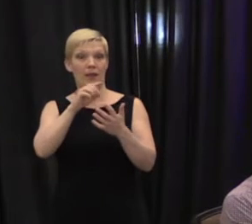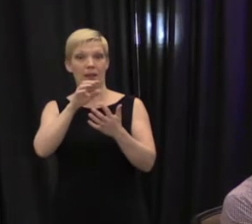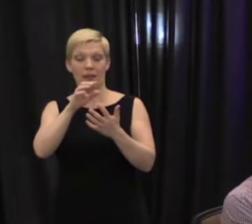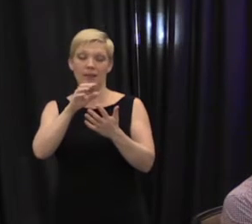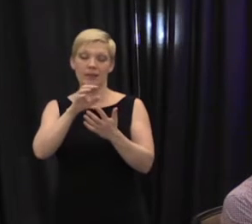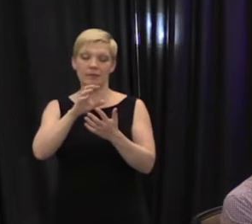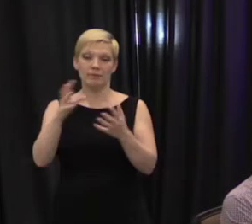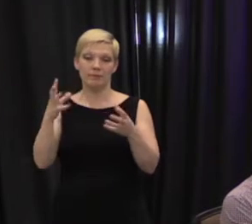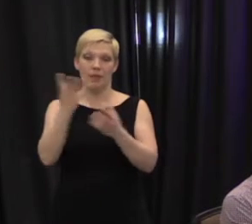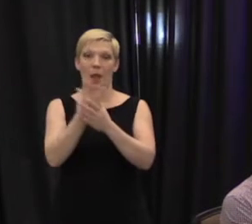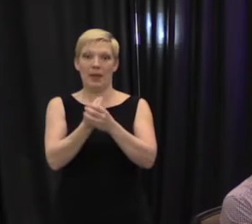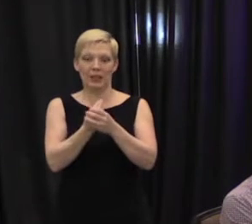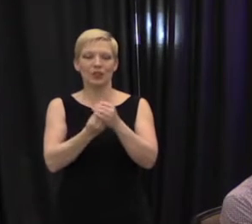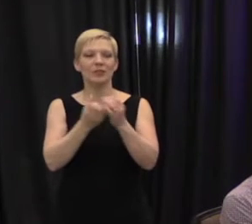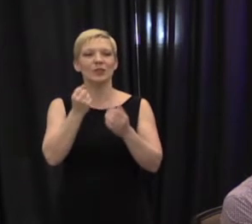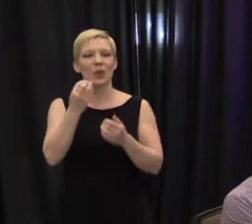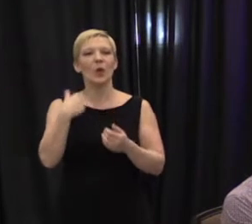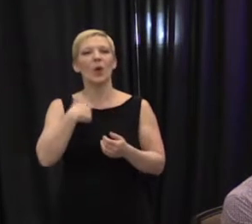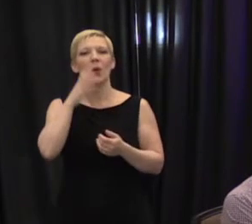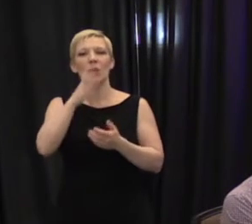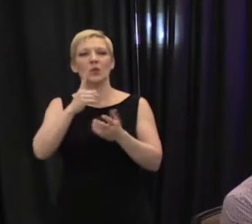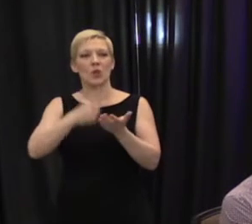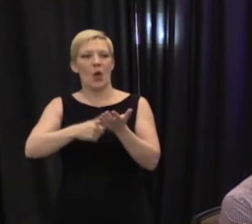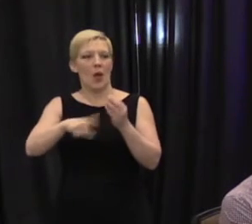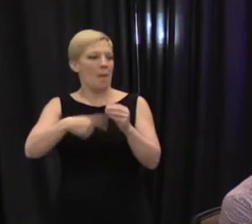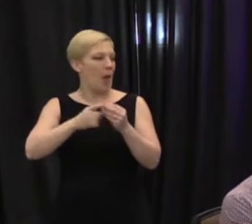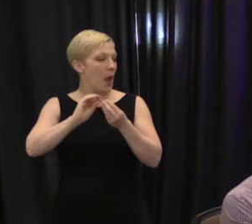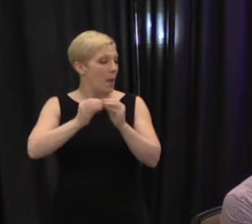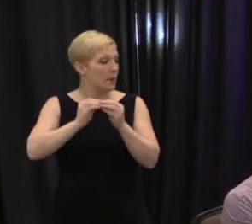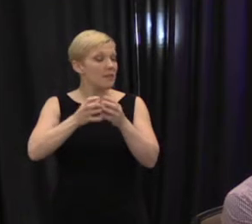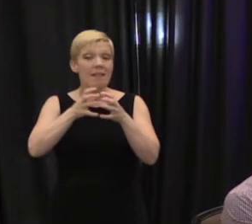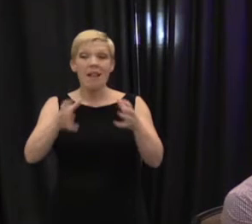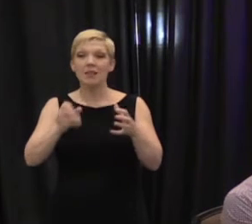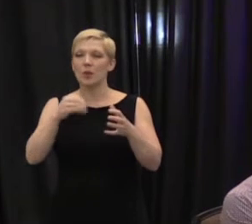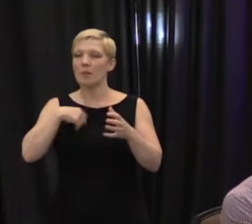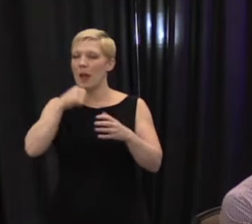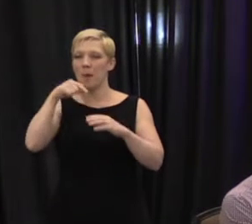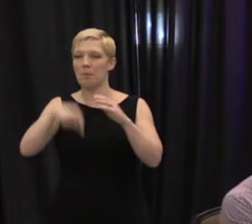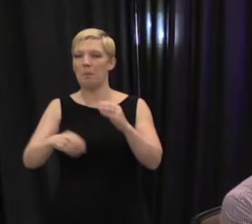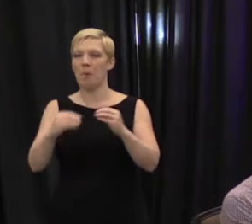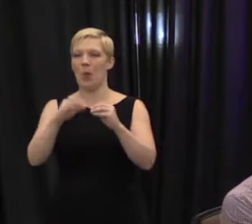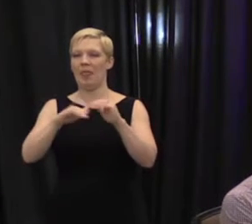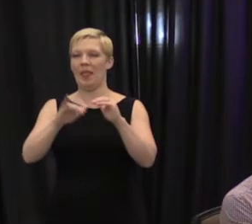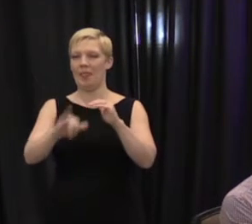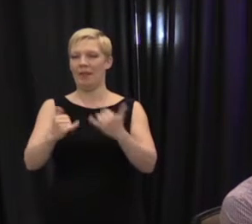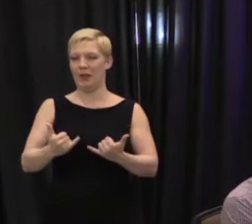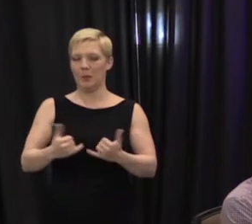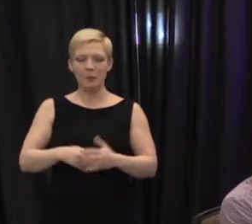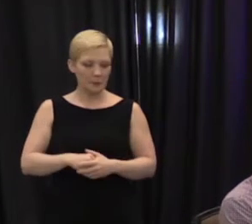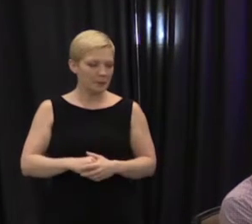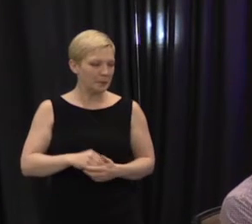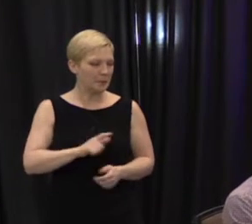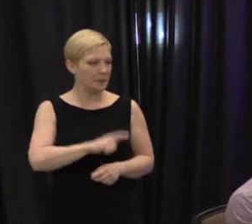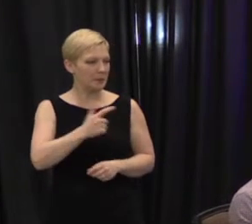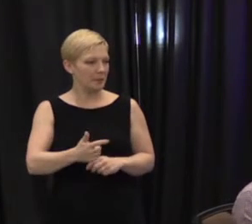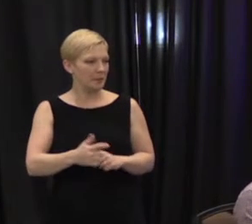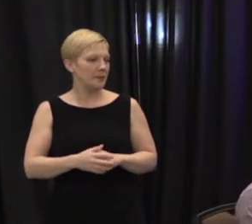going to talk a lot about numbers, and so I'm not going to get into them quite yet. But Okay. Yeah. Thank you.